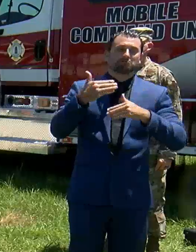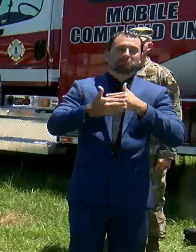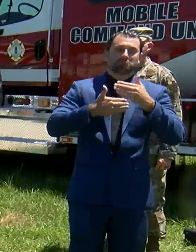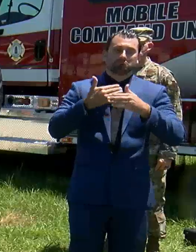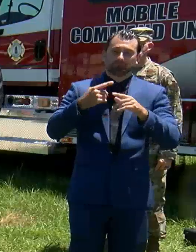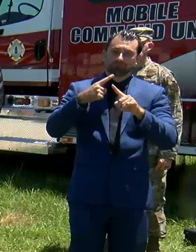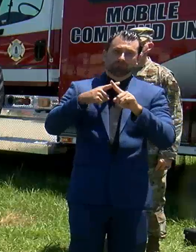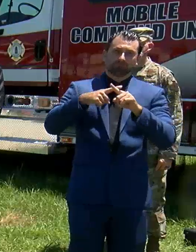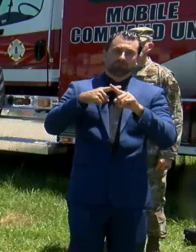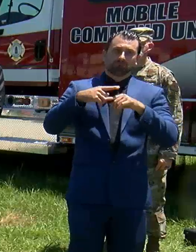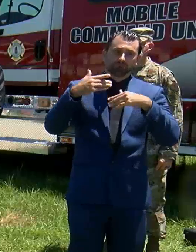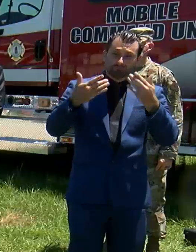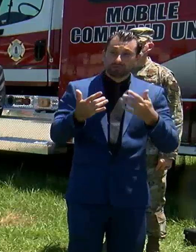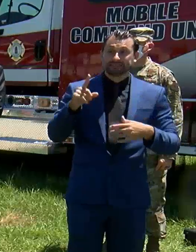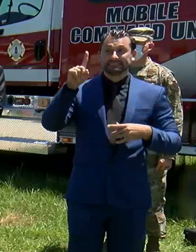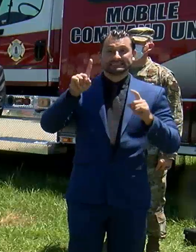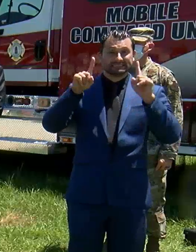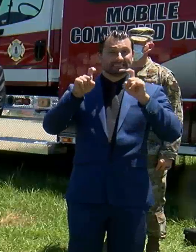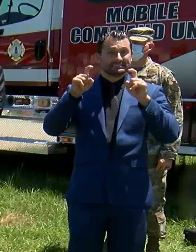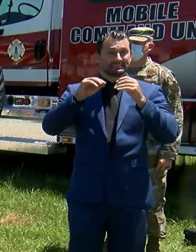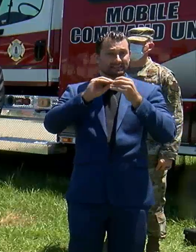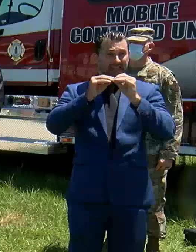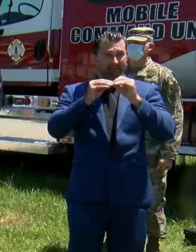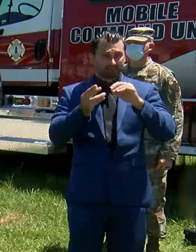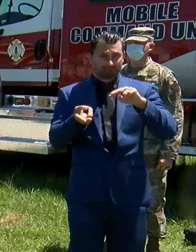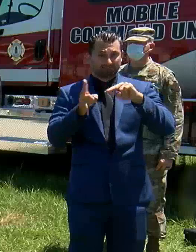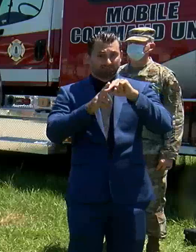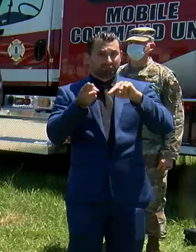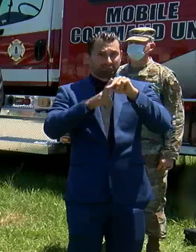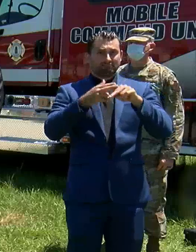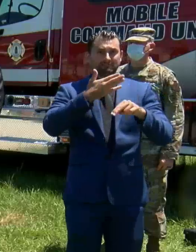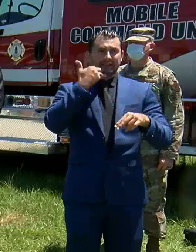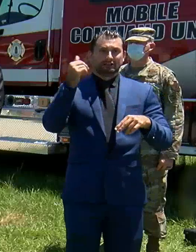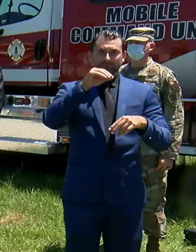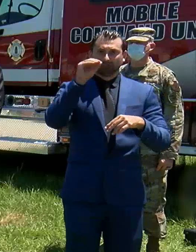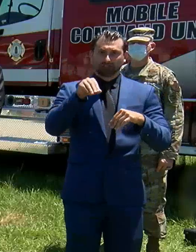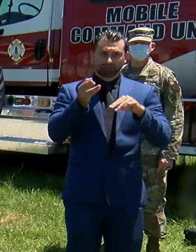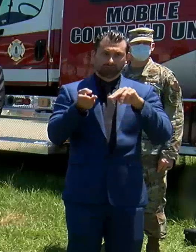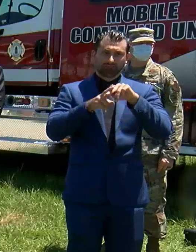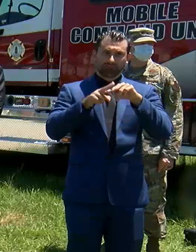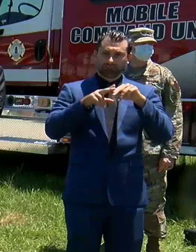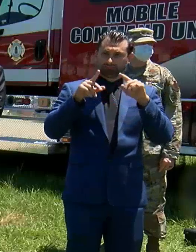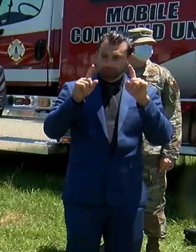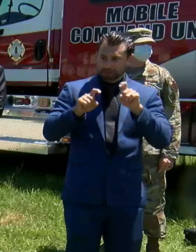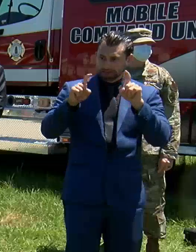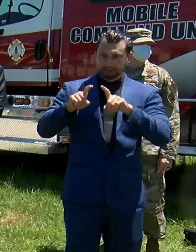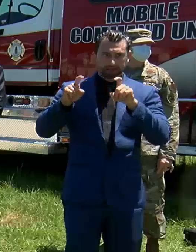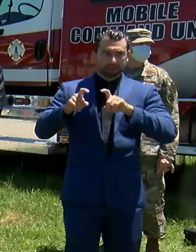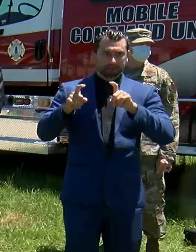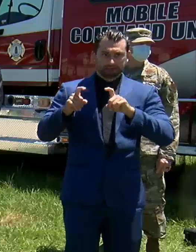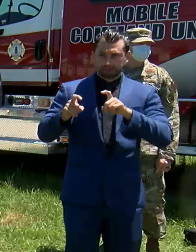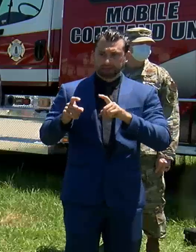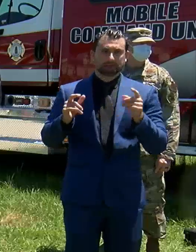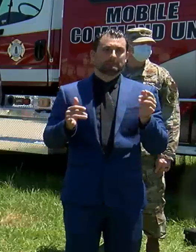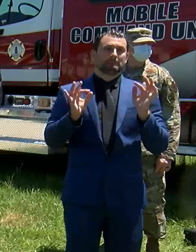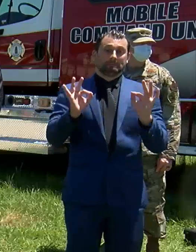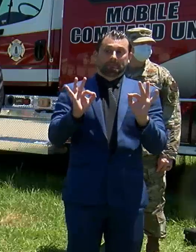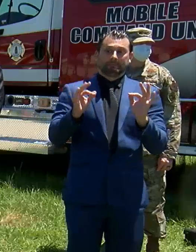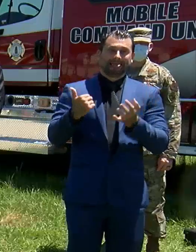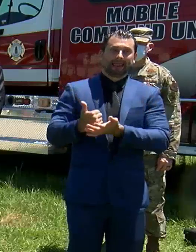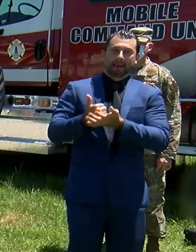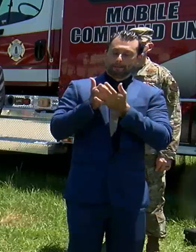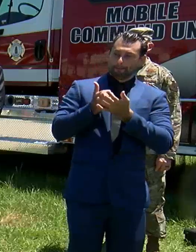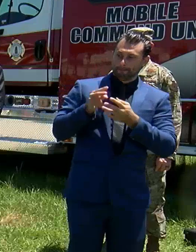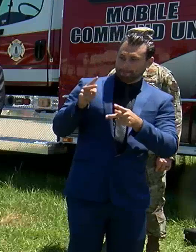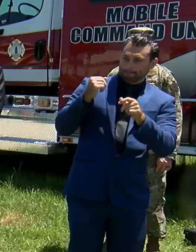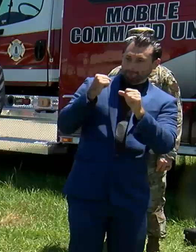test results coming back, that's going to be very good for us to continue to go. And if you look at that trend, it's really, really been good.